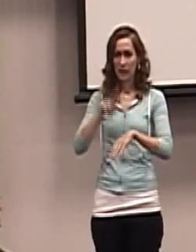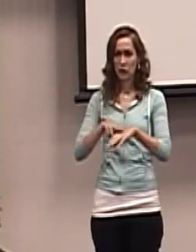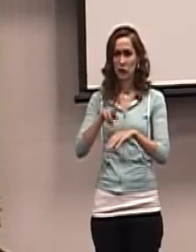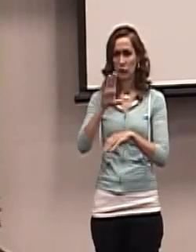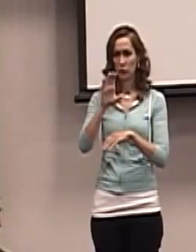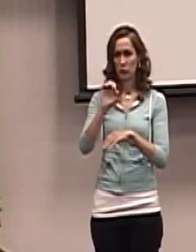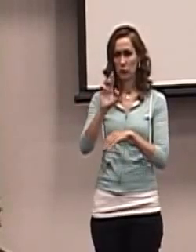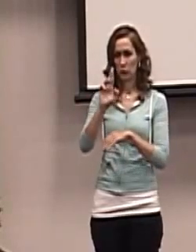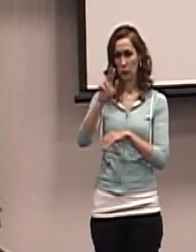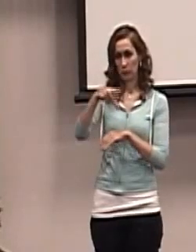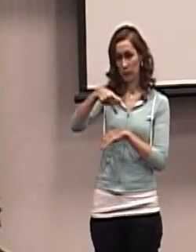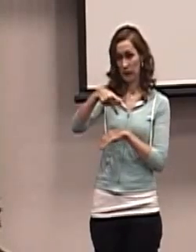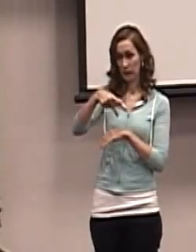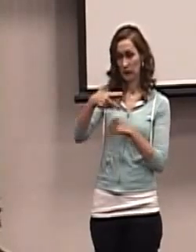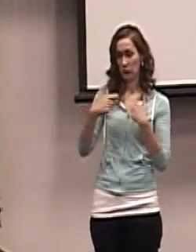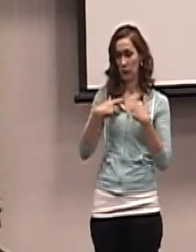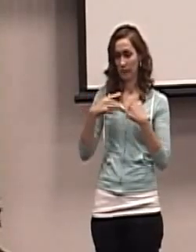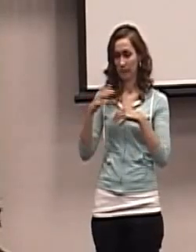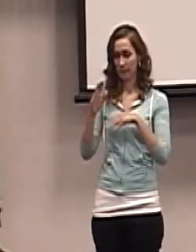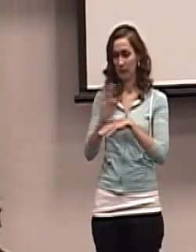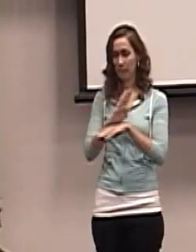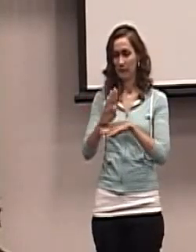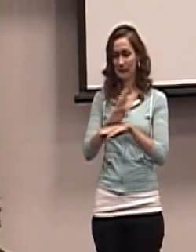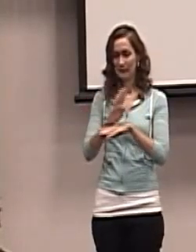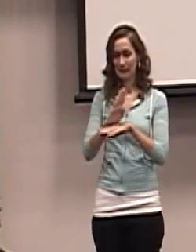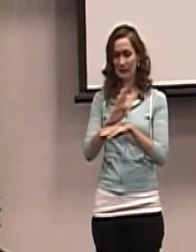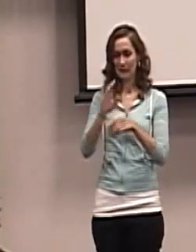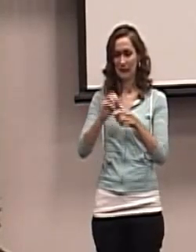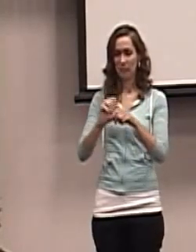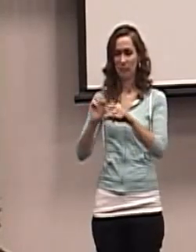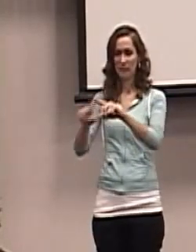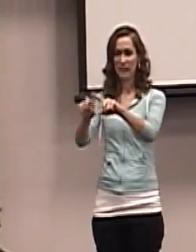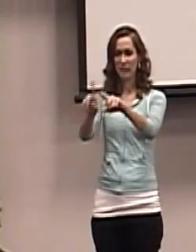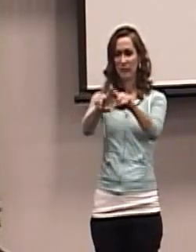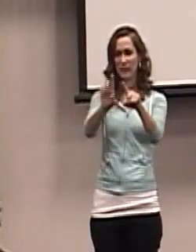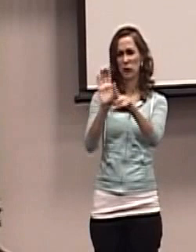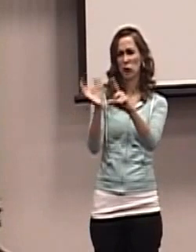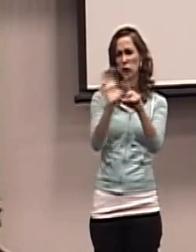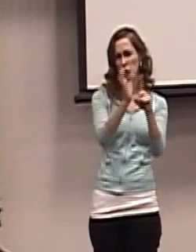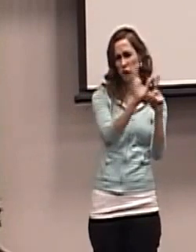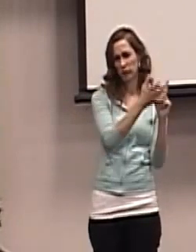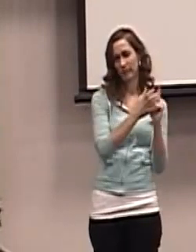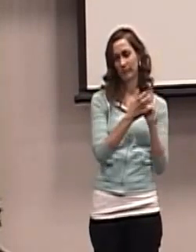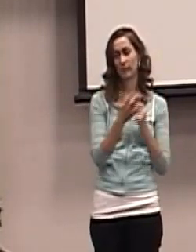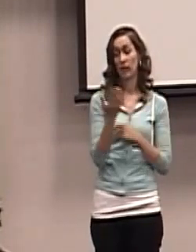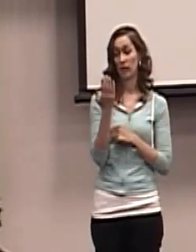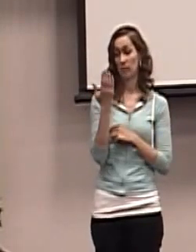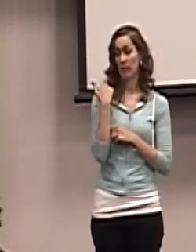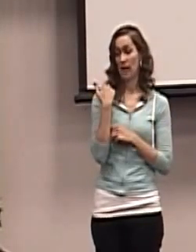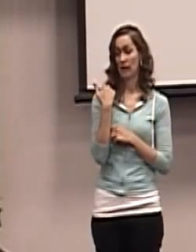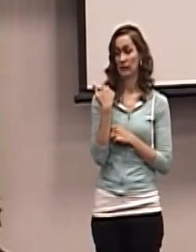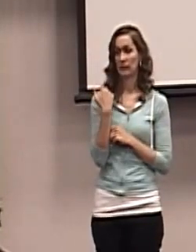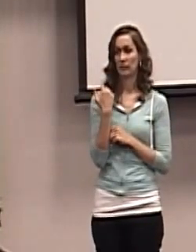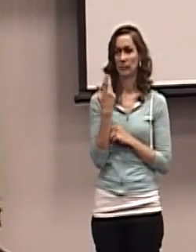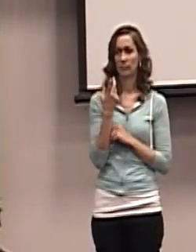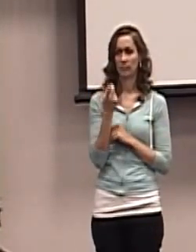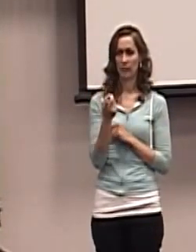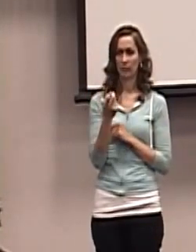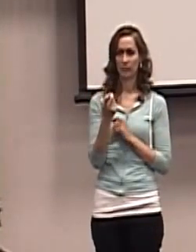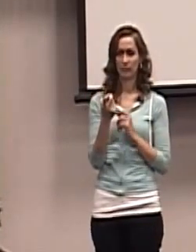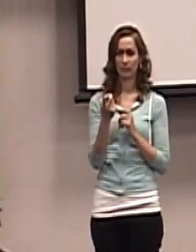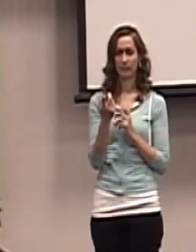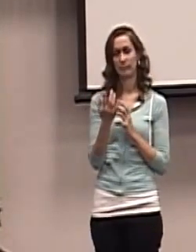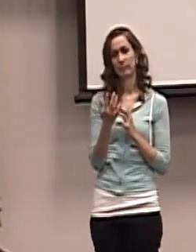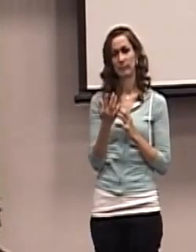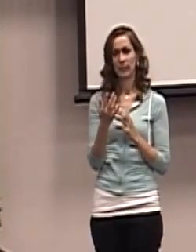and business activities in many, many cultures. In the years past, that was a very rational